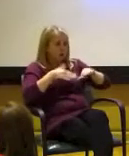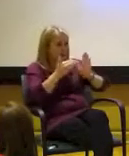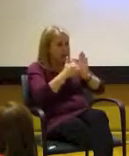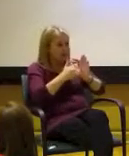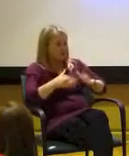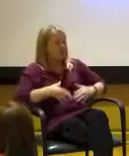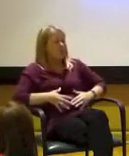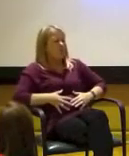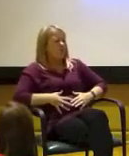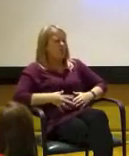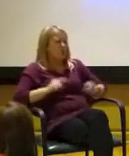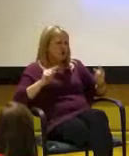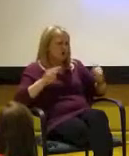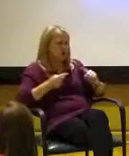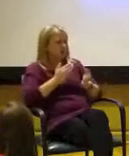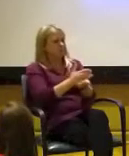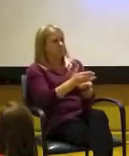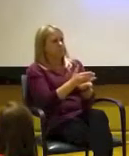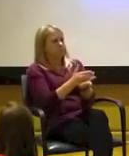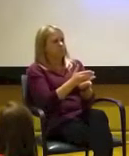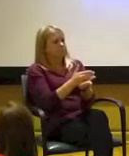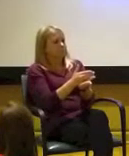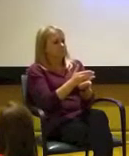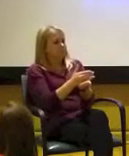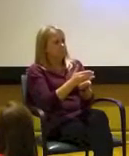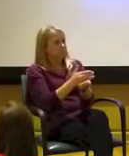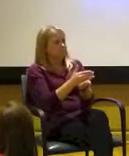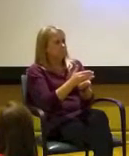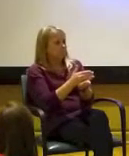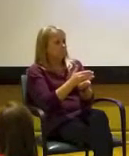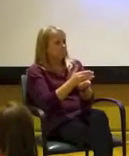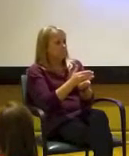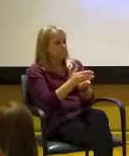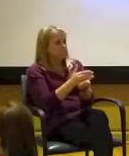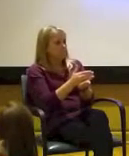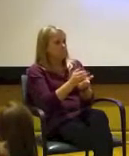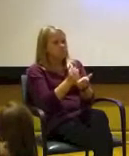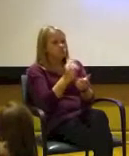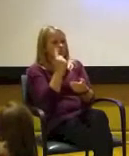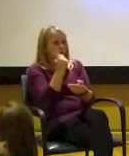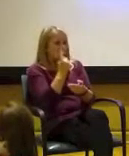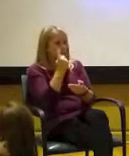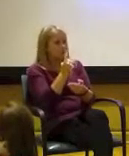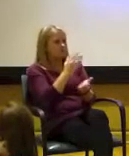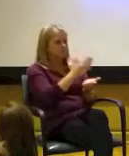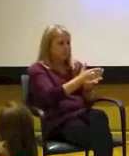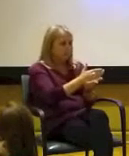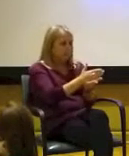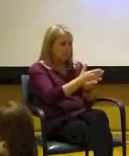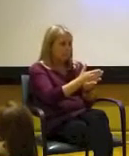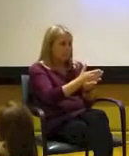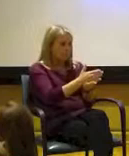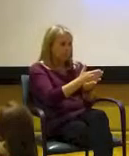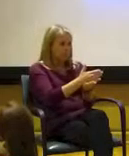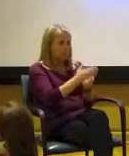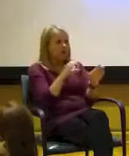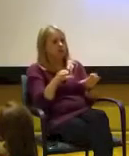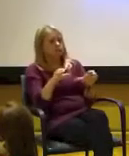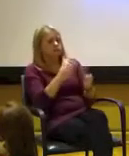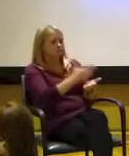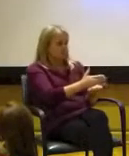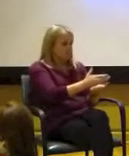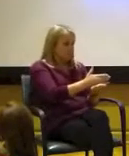again, and it hurts, so you stop again, and it gets better. You're always stopping for a moment because it